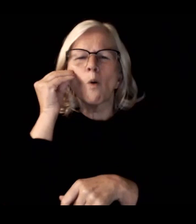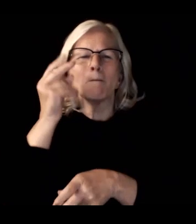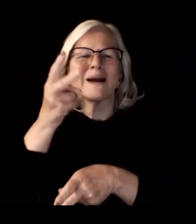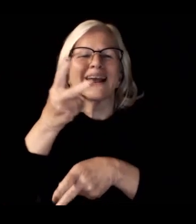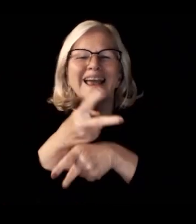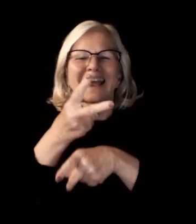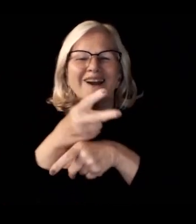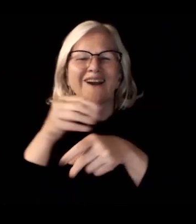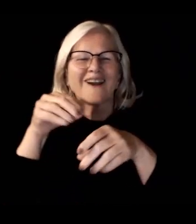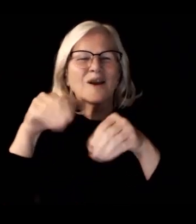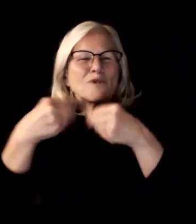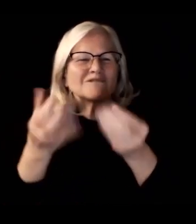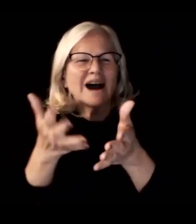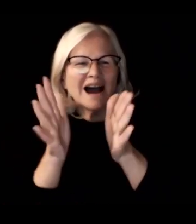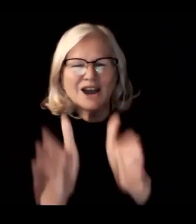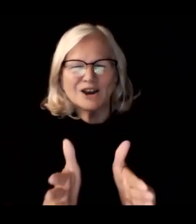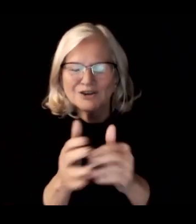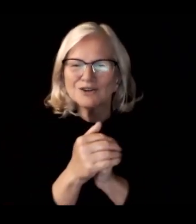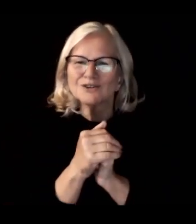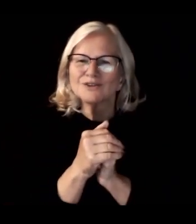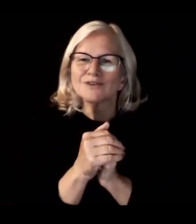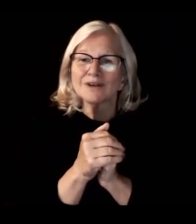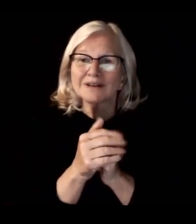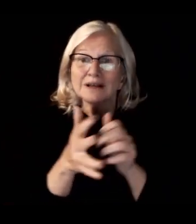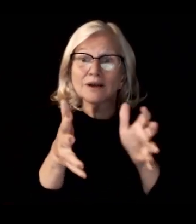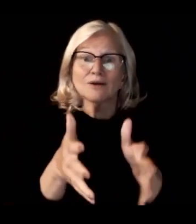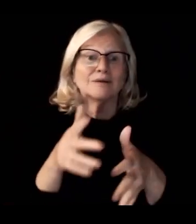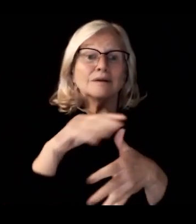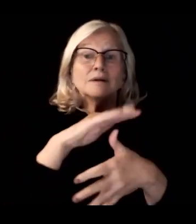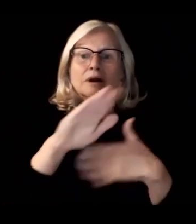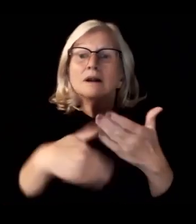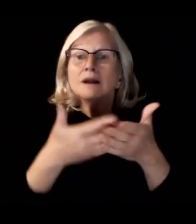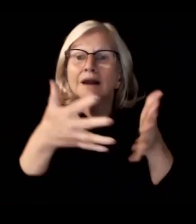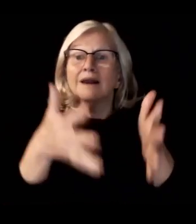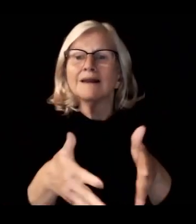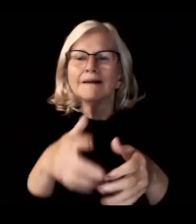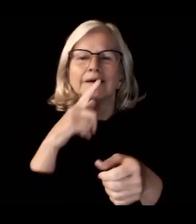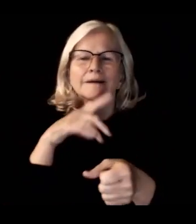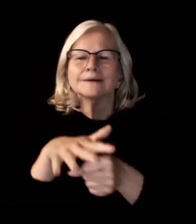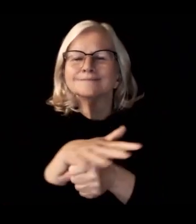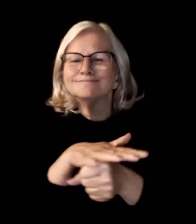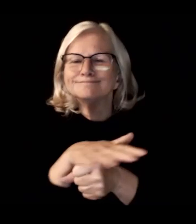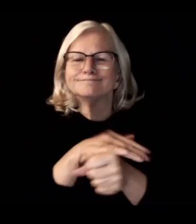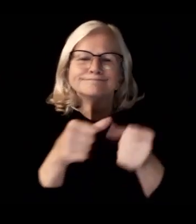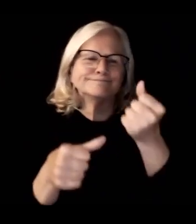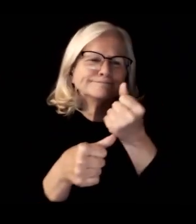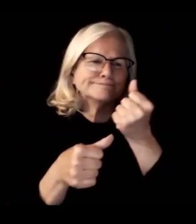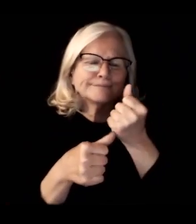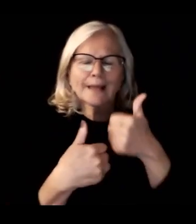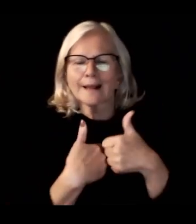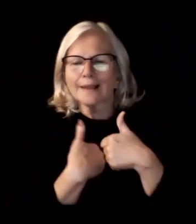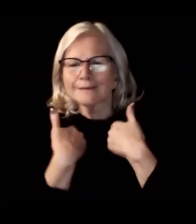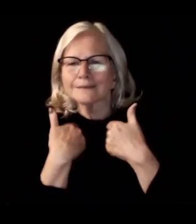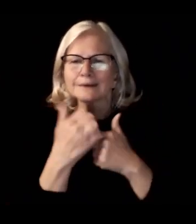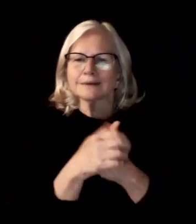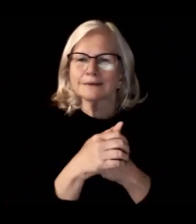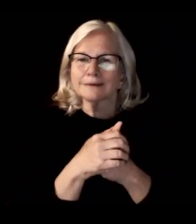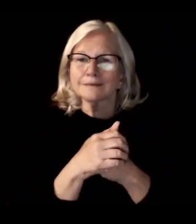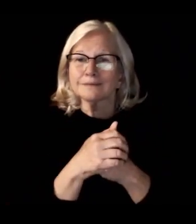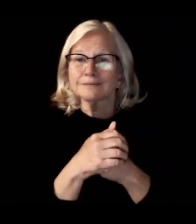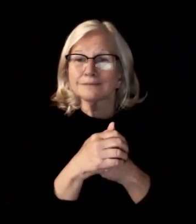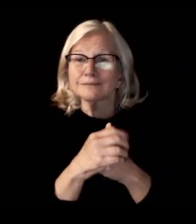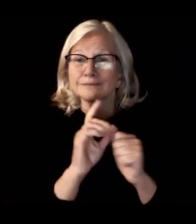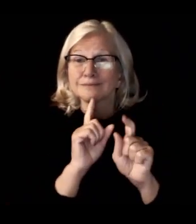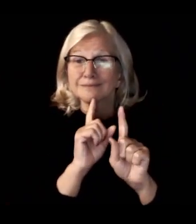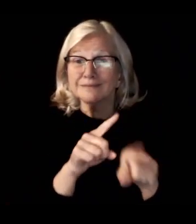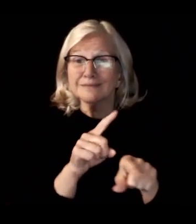homes and assisted living type facilities. Of those who answered the survey, 68% stated that they